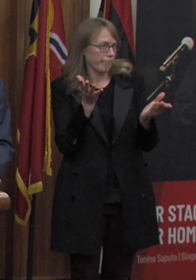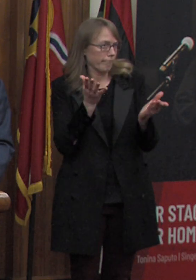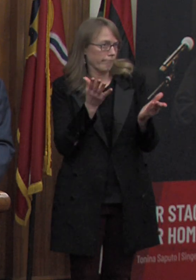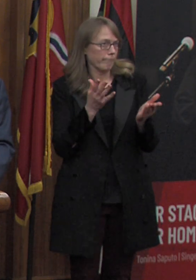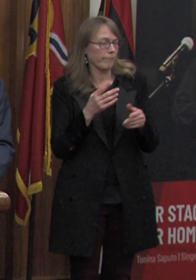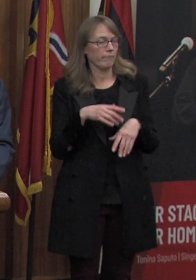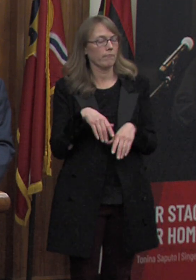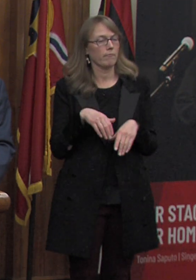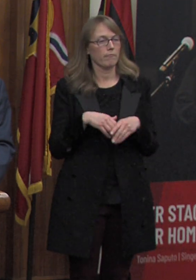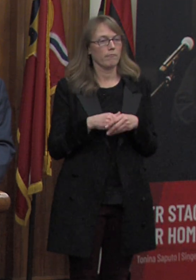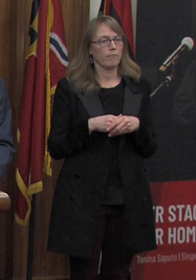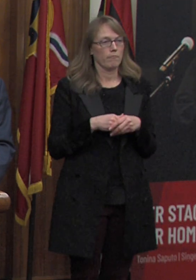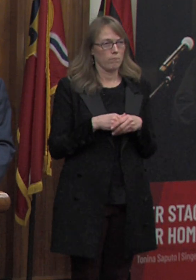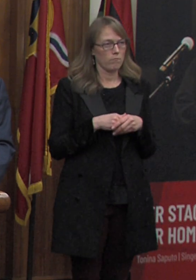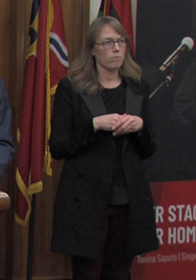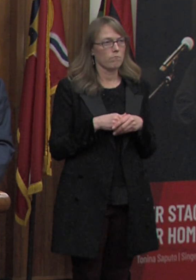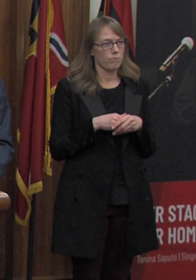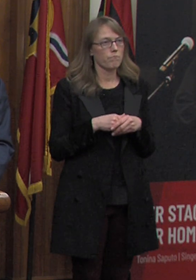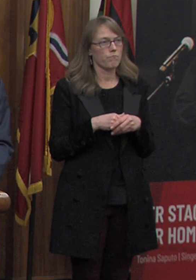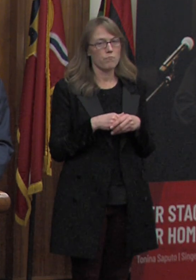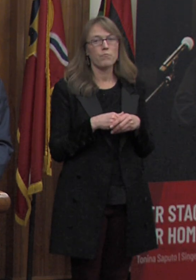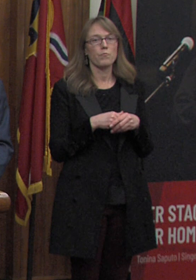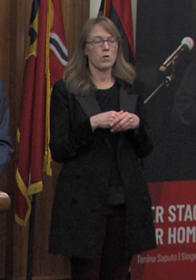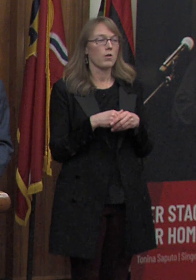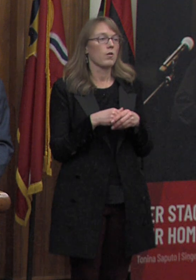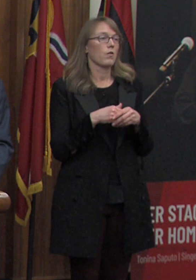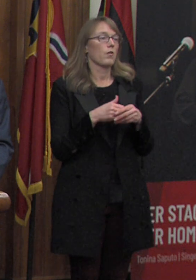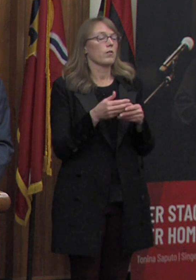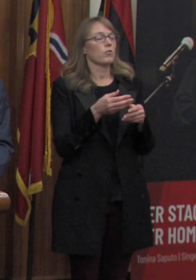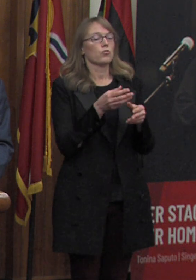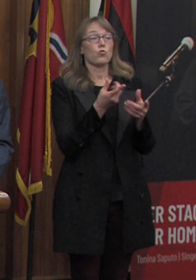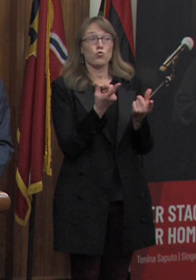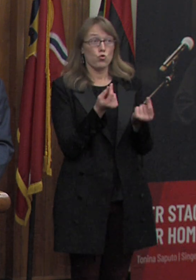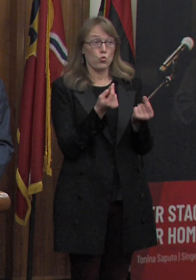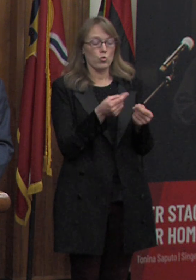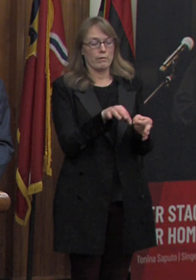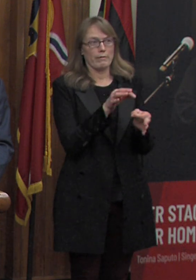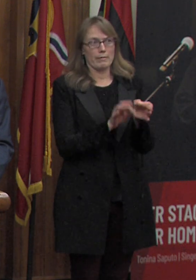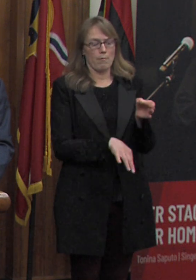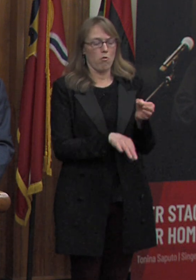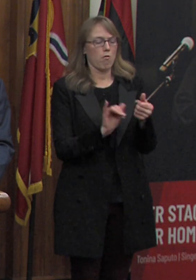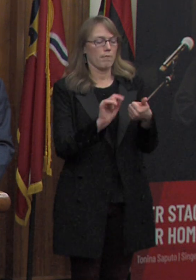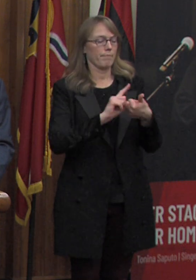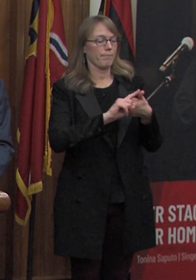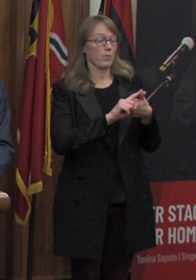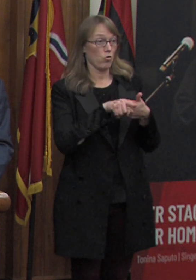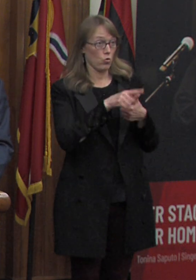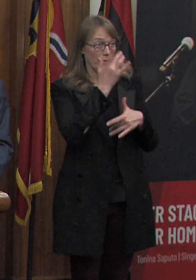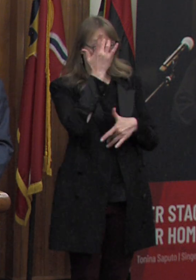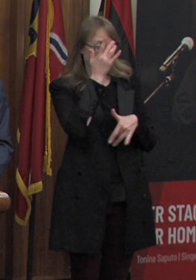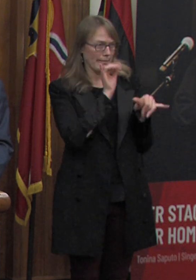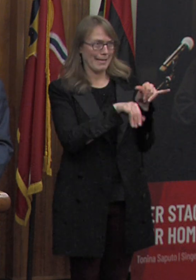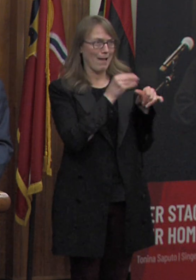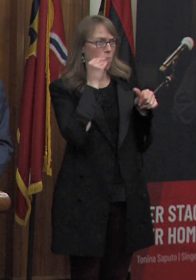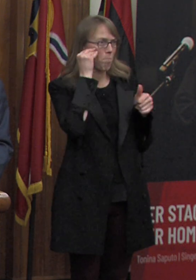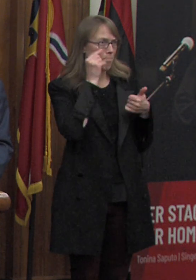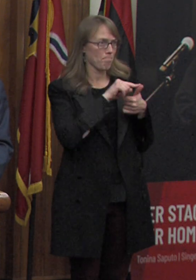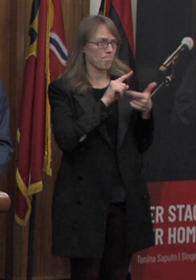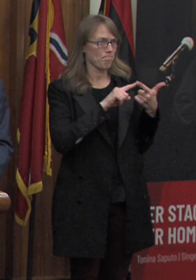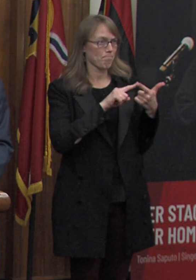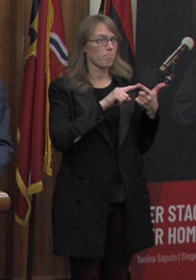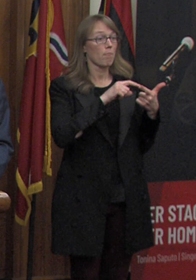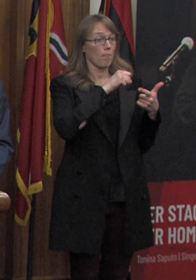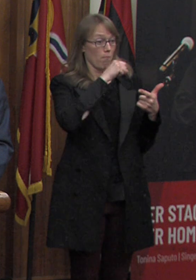becoming infected with COVID-19. And those simple measures are, one, staying home if you're sick, covering your mouth when you cough